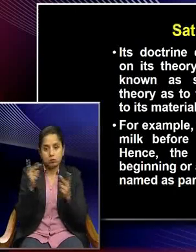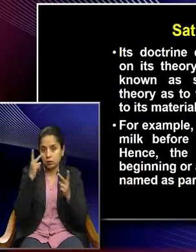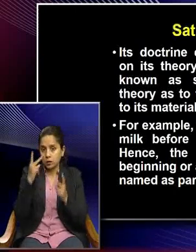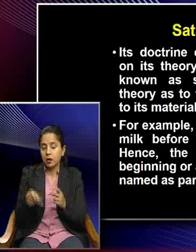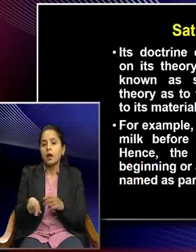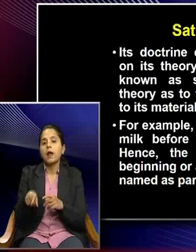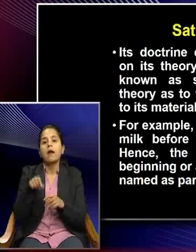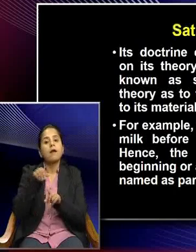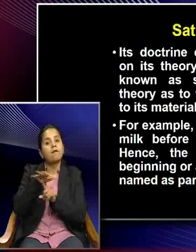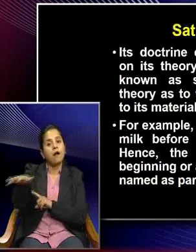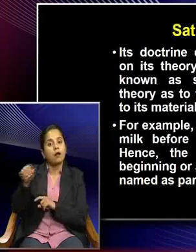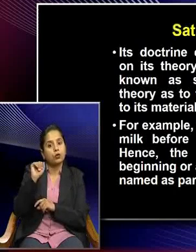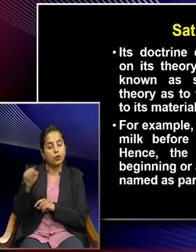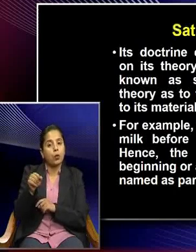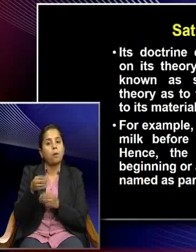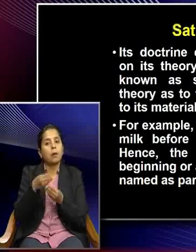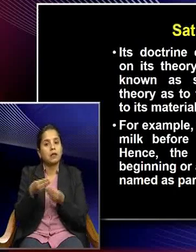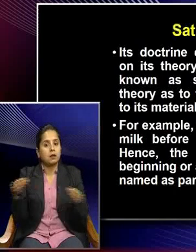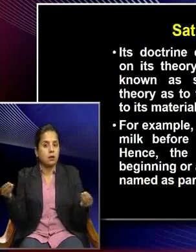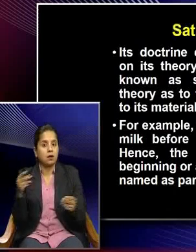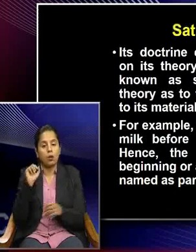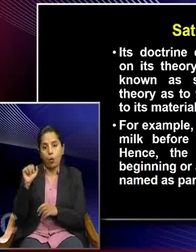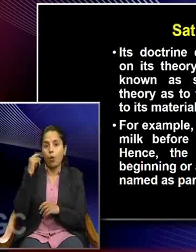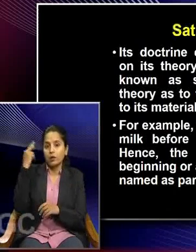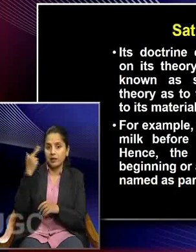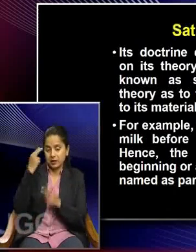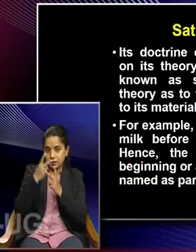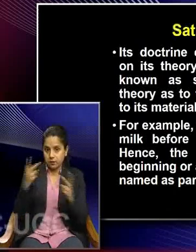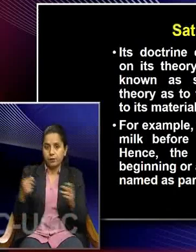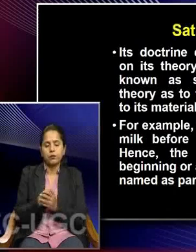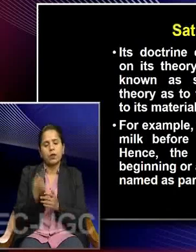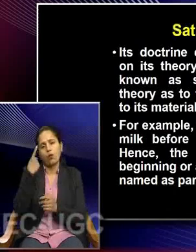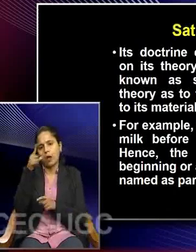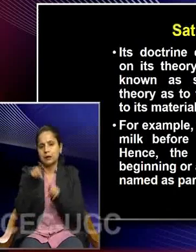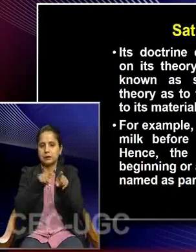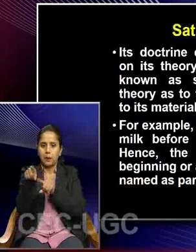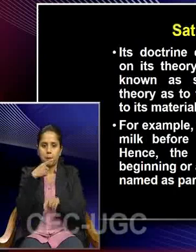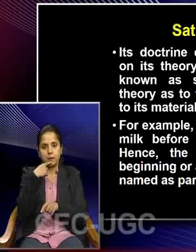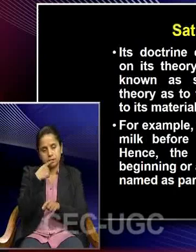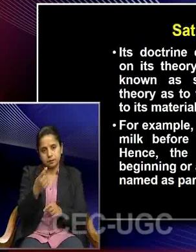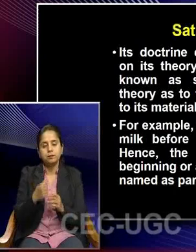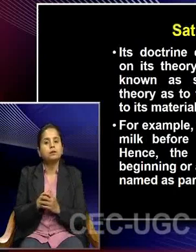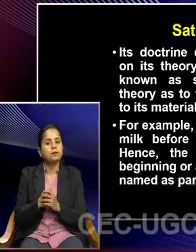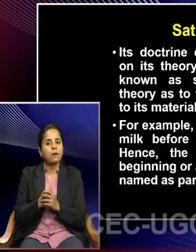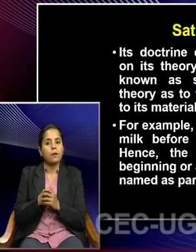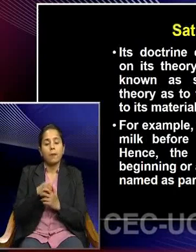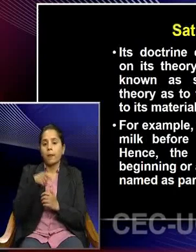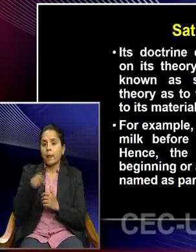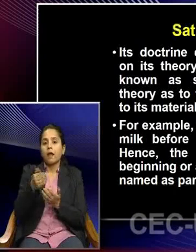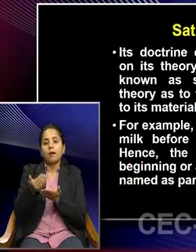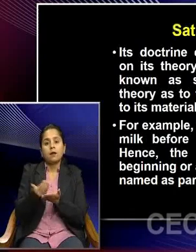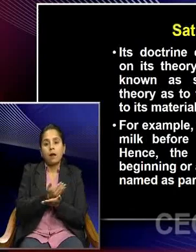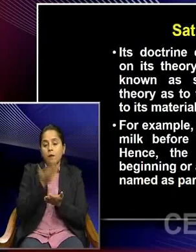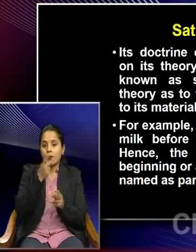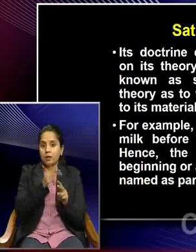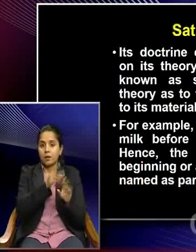an effect to its material cause. For example, curd was